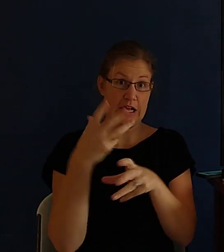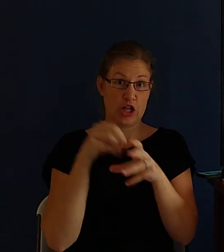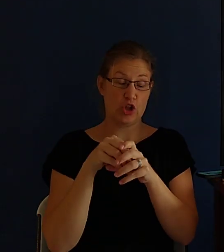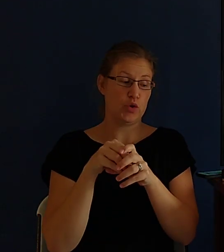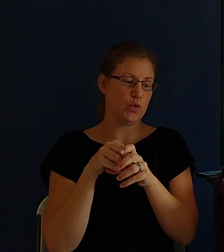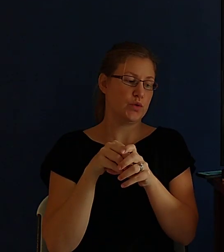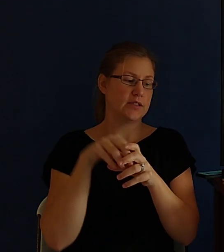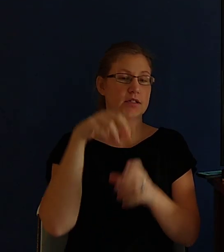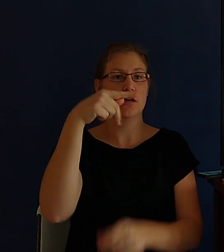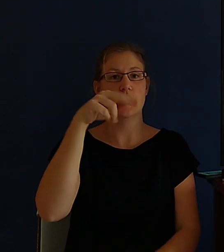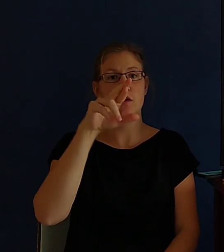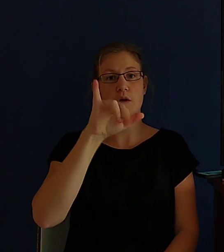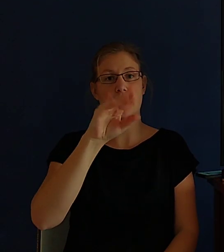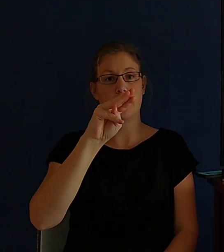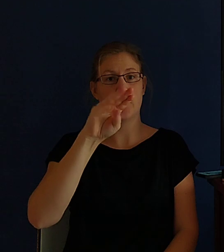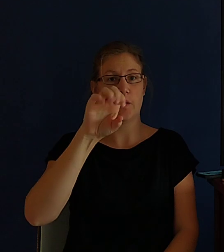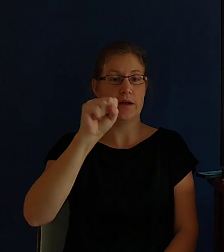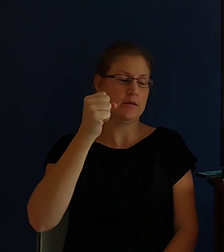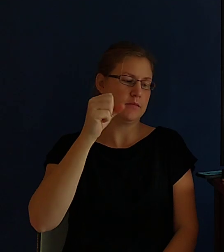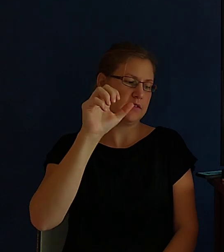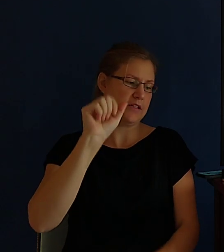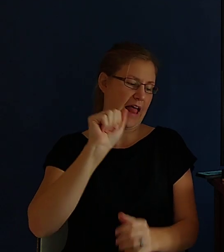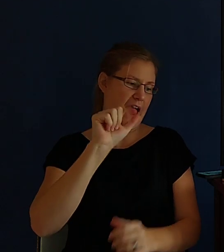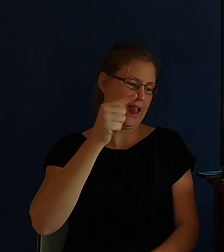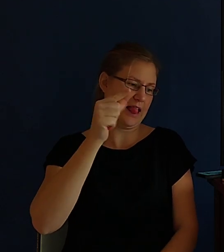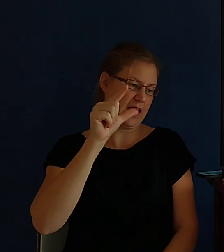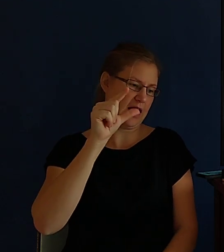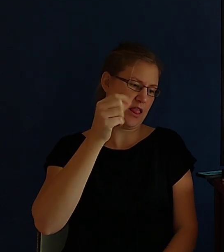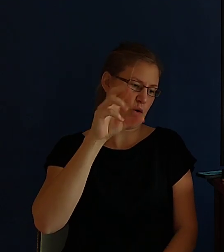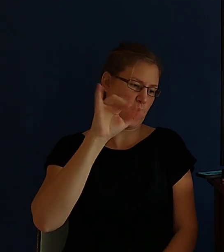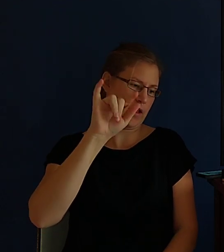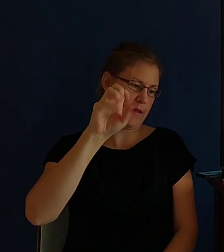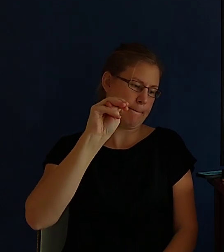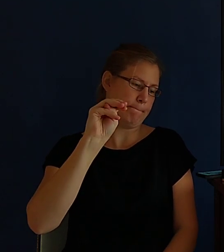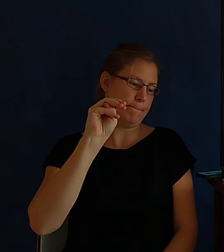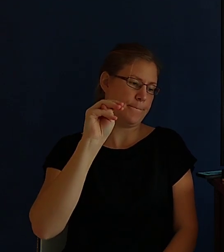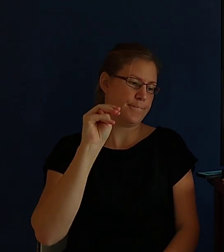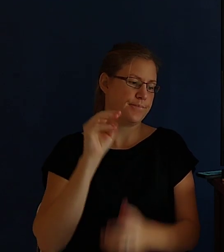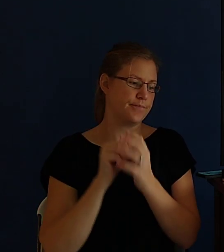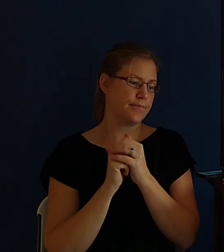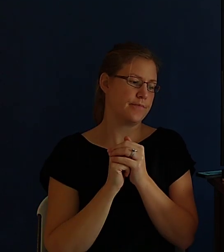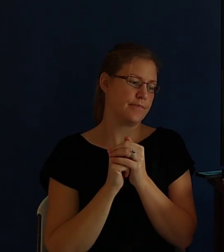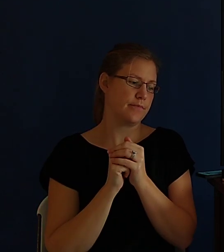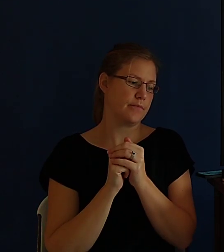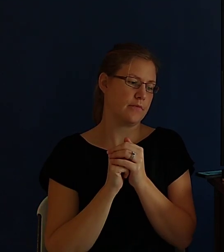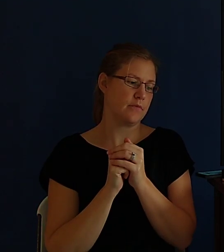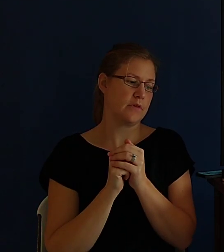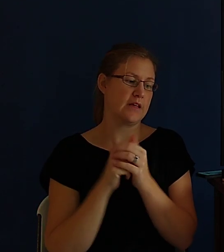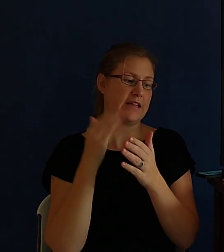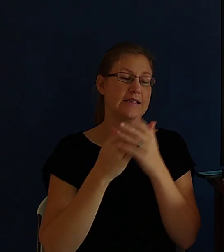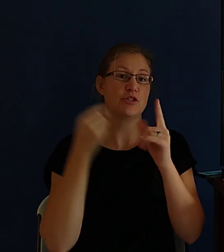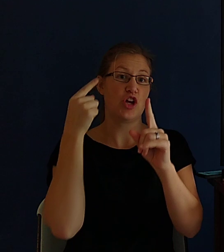are going to learn about only Prim's algorithm or greedy algorithm. Section objectives